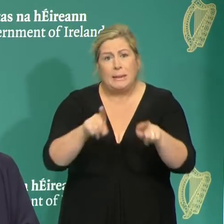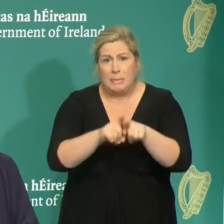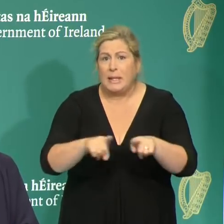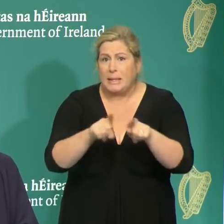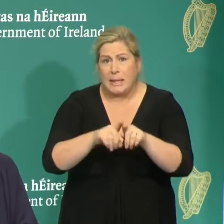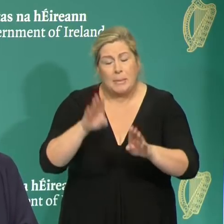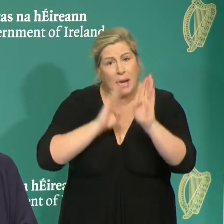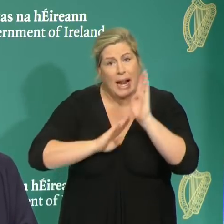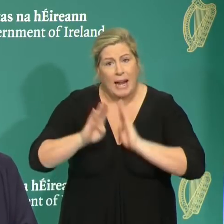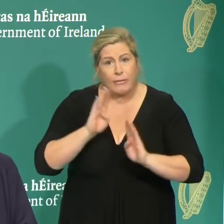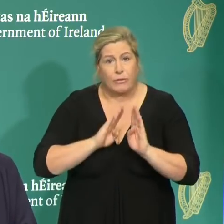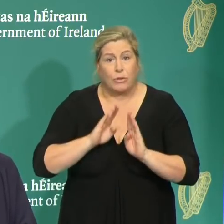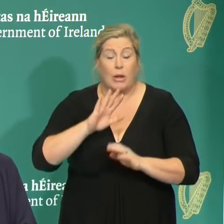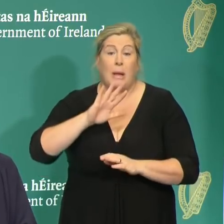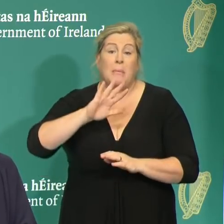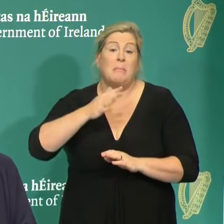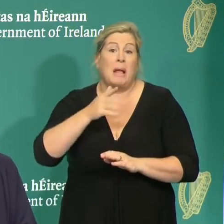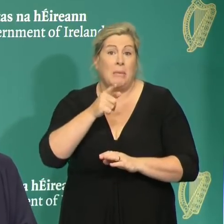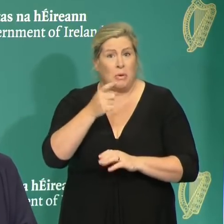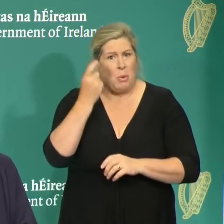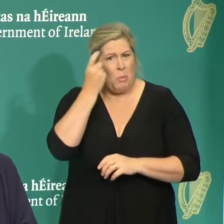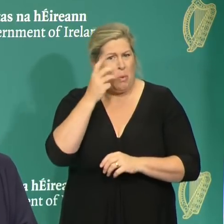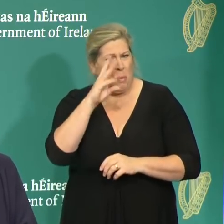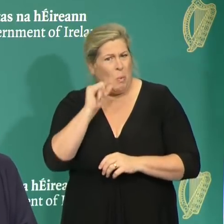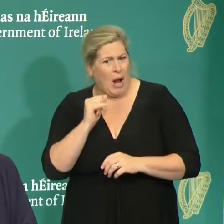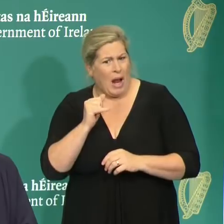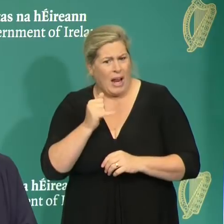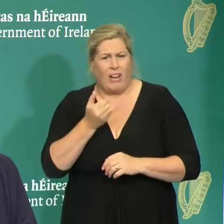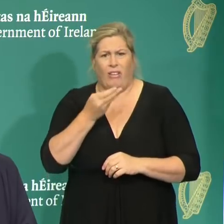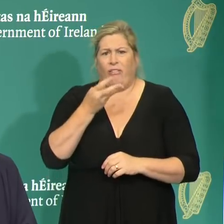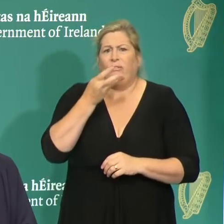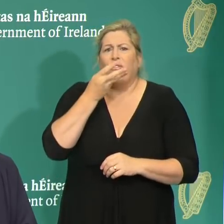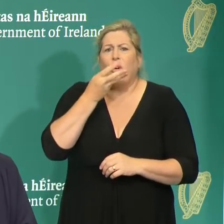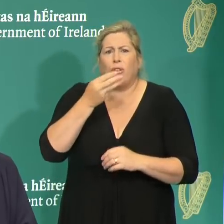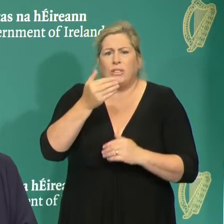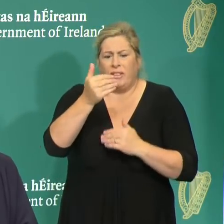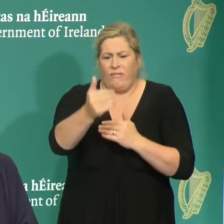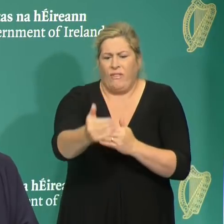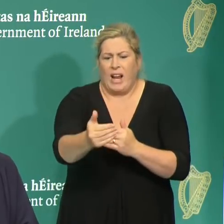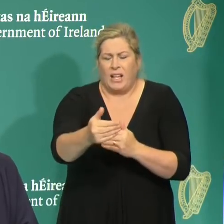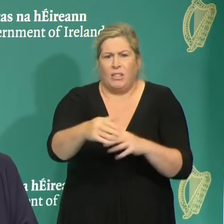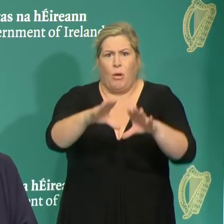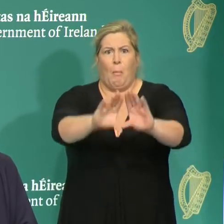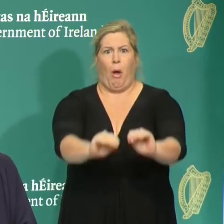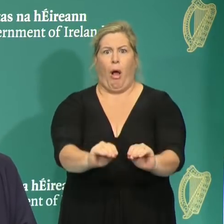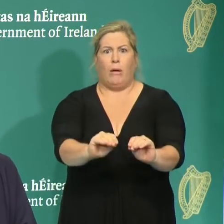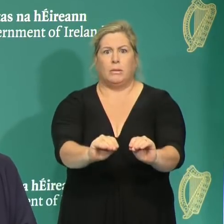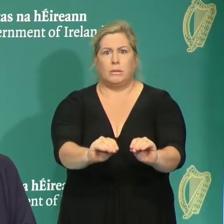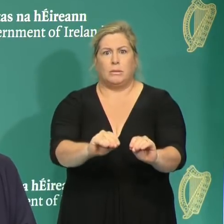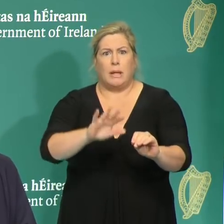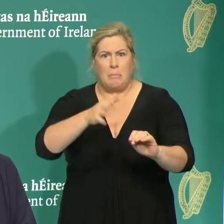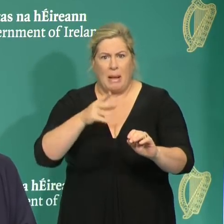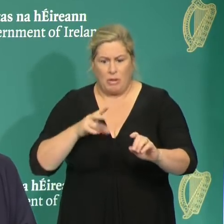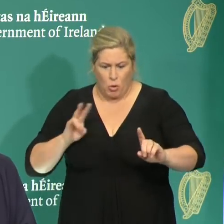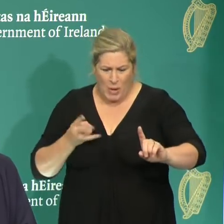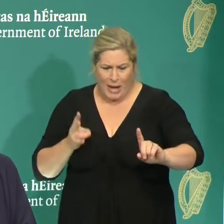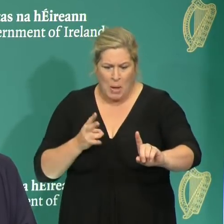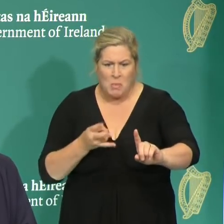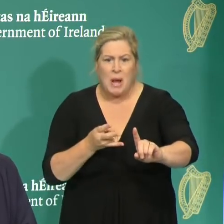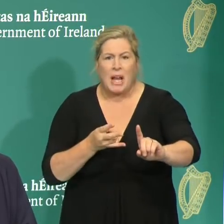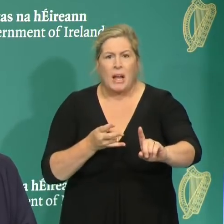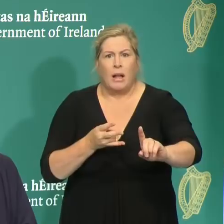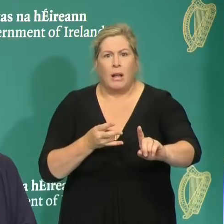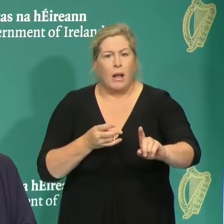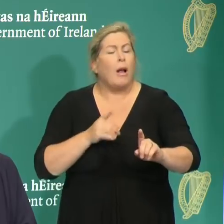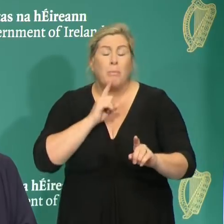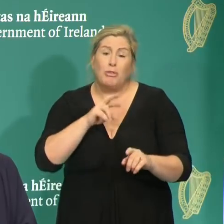You may be wondering, why did this happen? Did we move too soon? Of course, the reality is that more and more people are